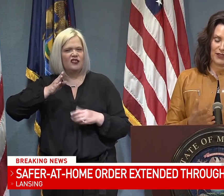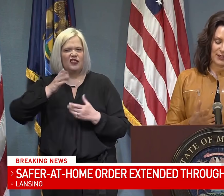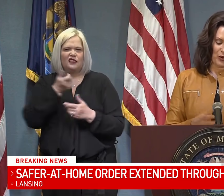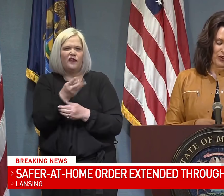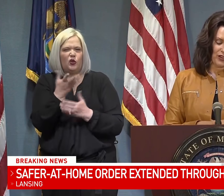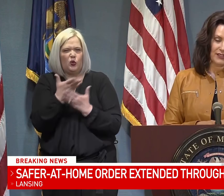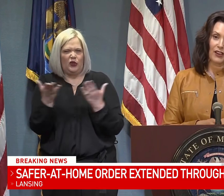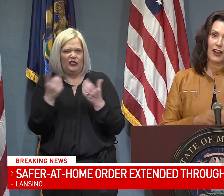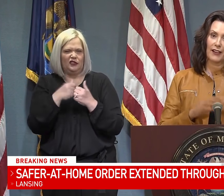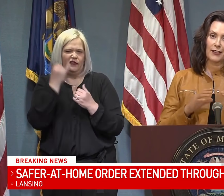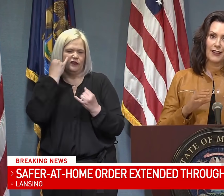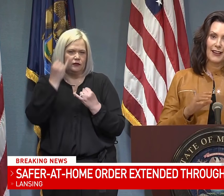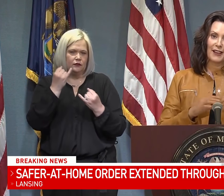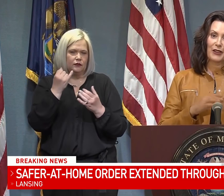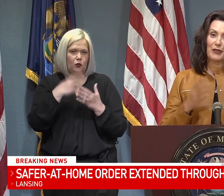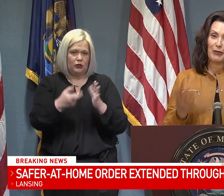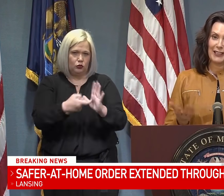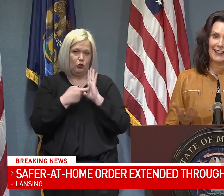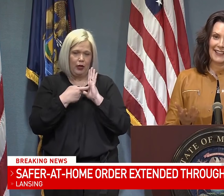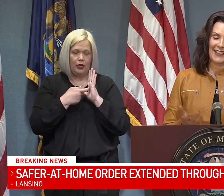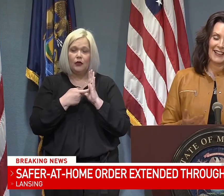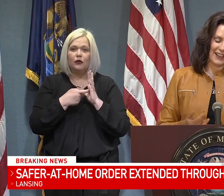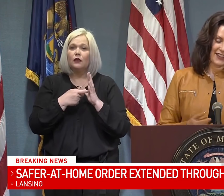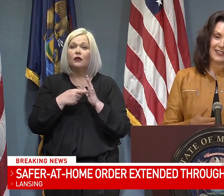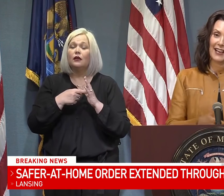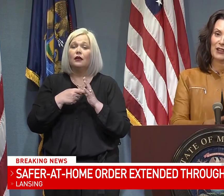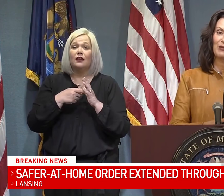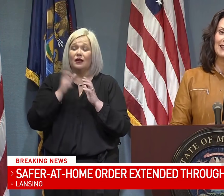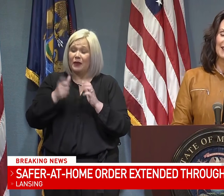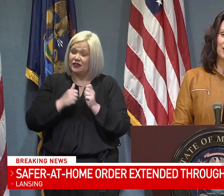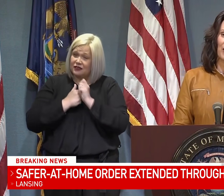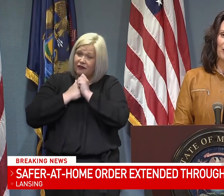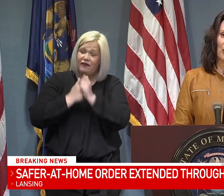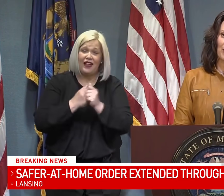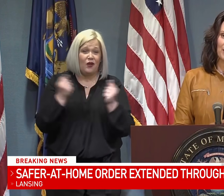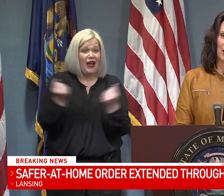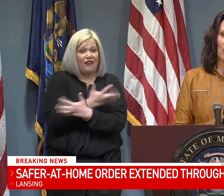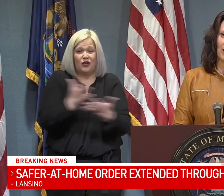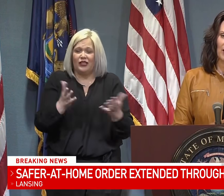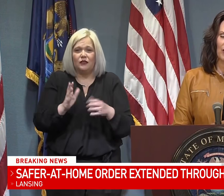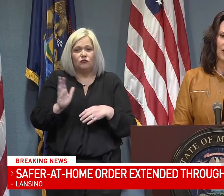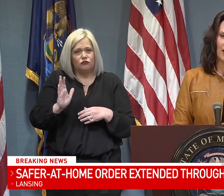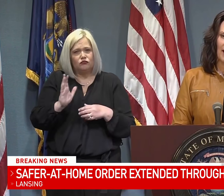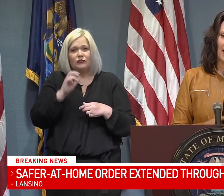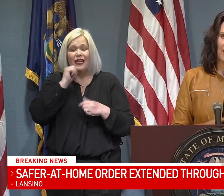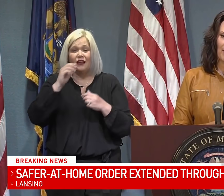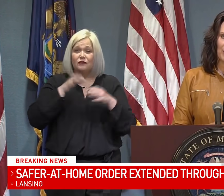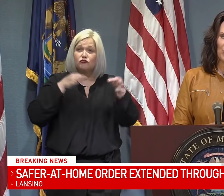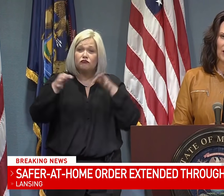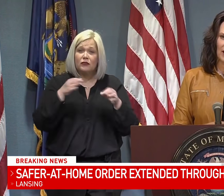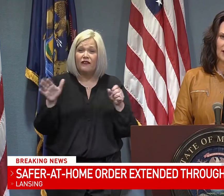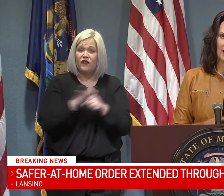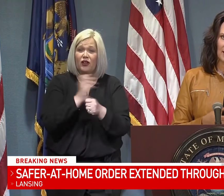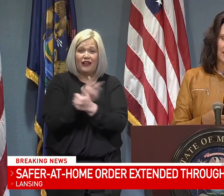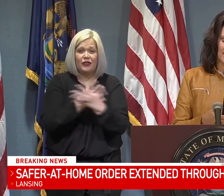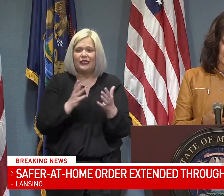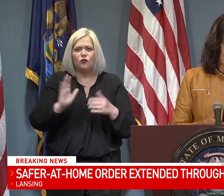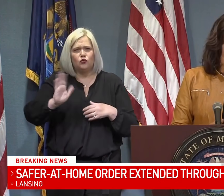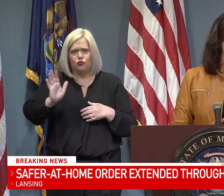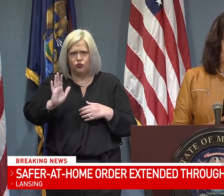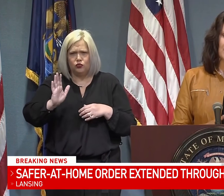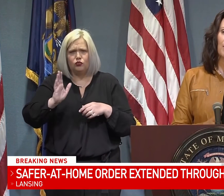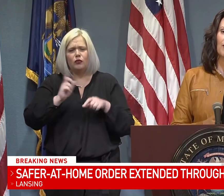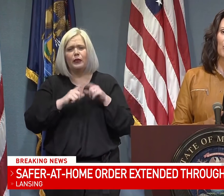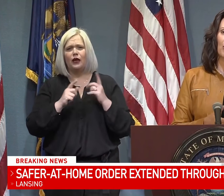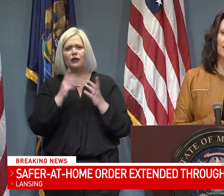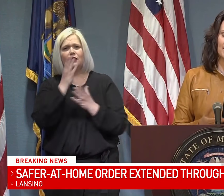examples of these protocols. They are not this is not a complete list of all the protocols, but I wanted you to have an opportunity to